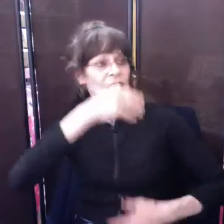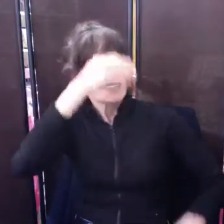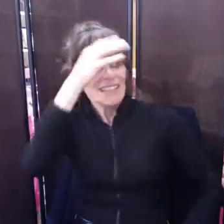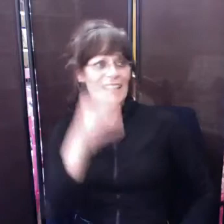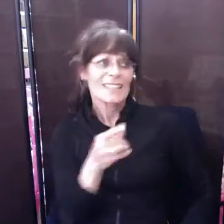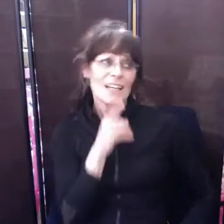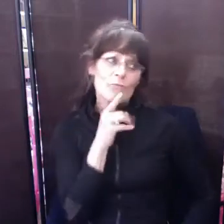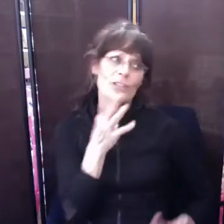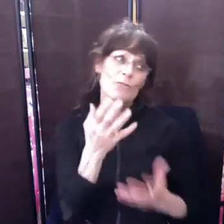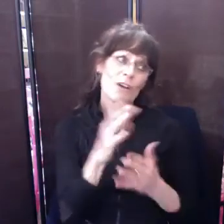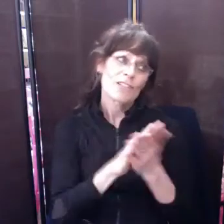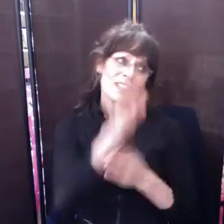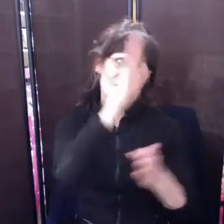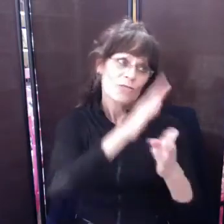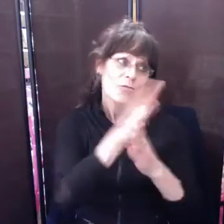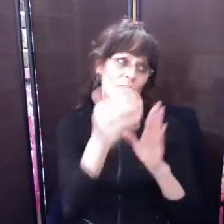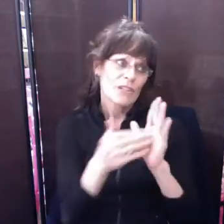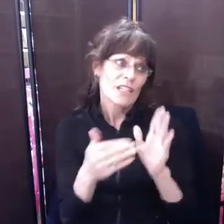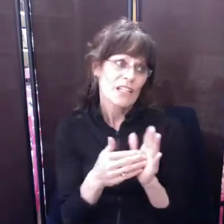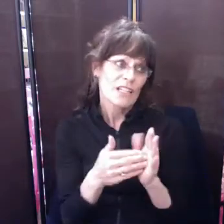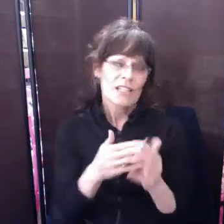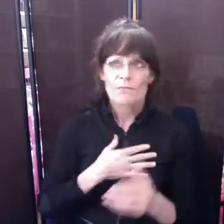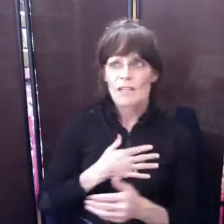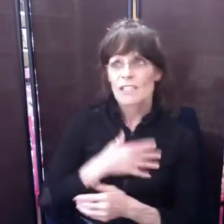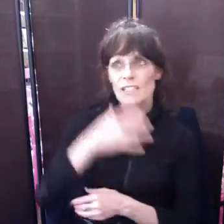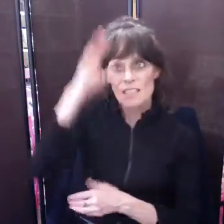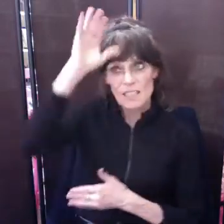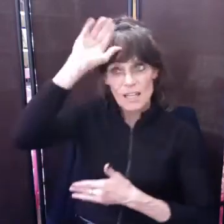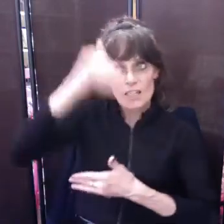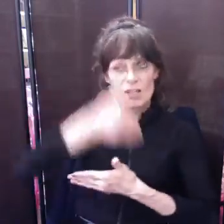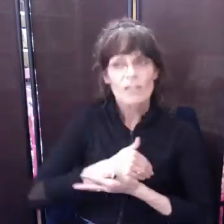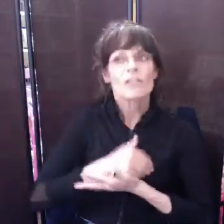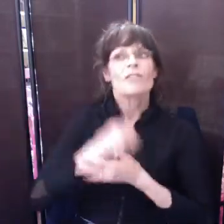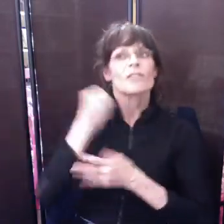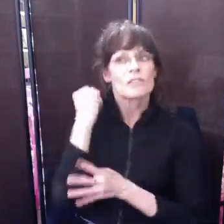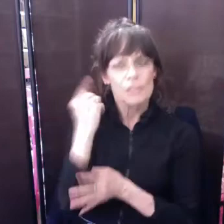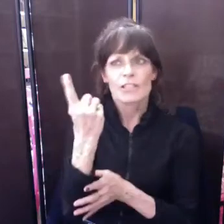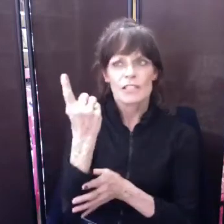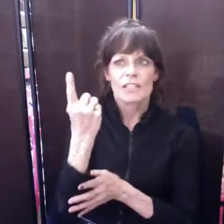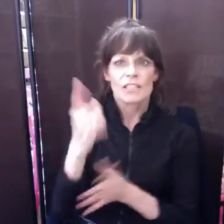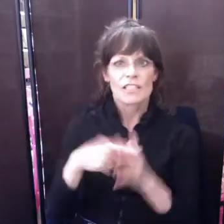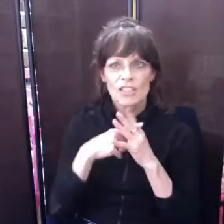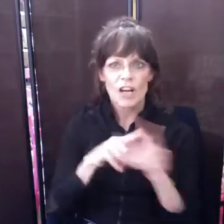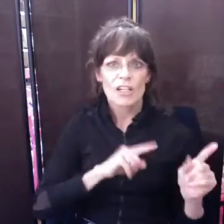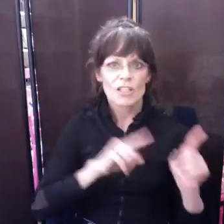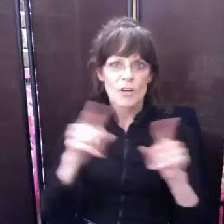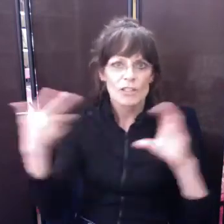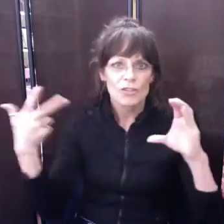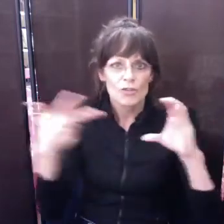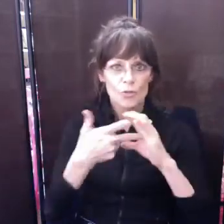get sober again." And my son heard him. And he started going to Zoom meetings. Now, my son also